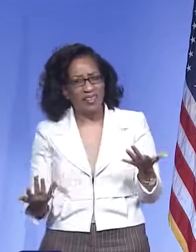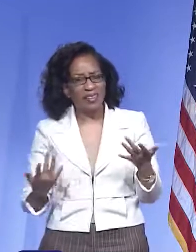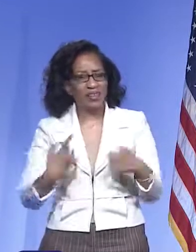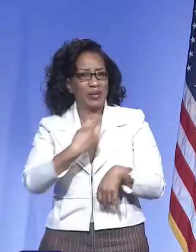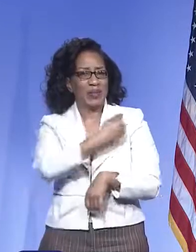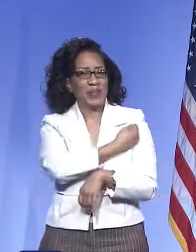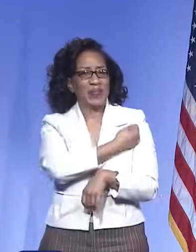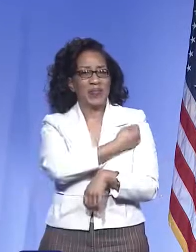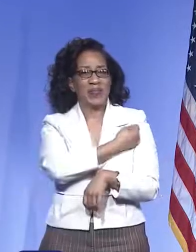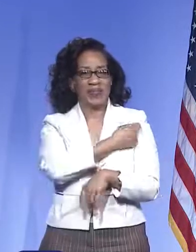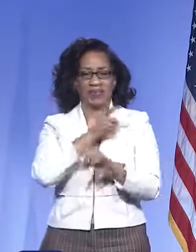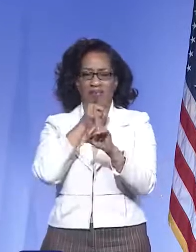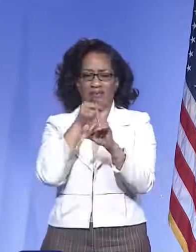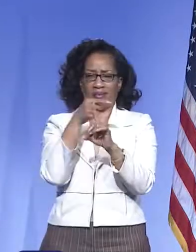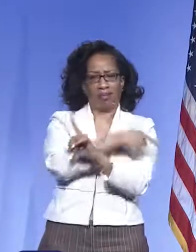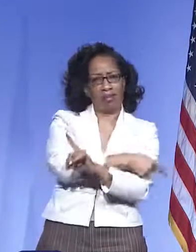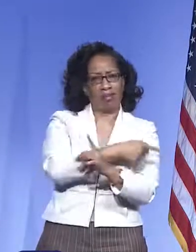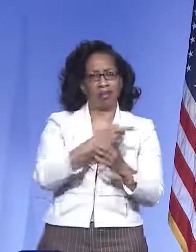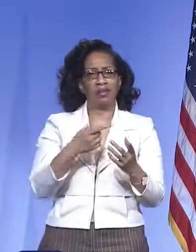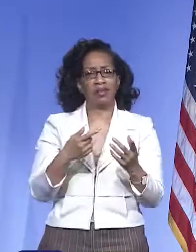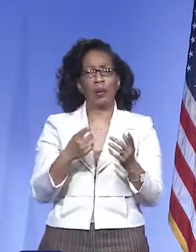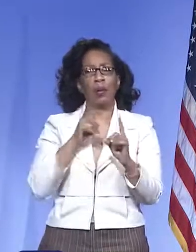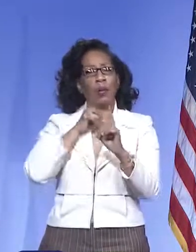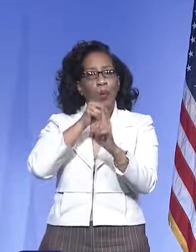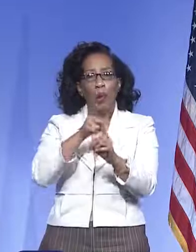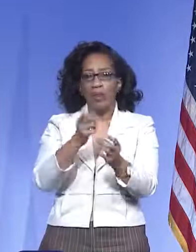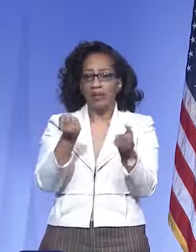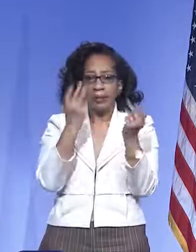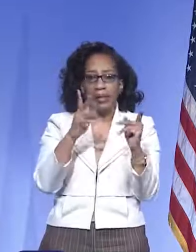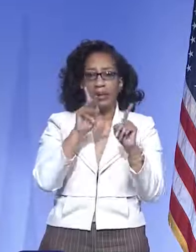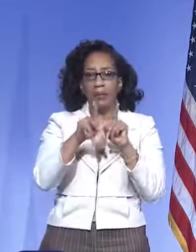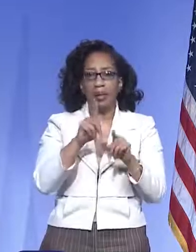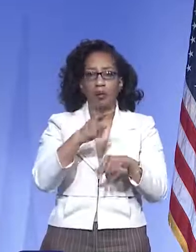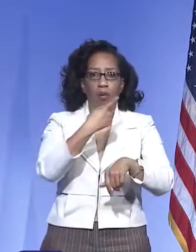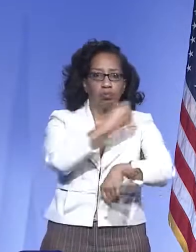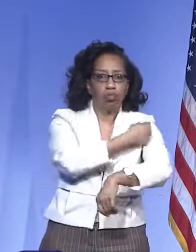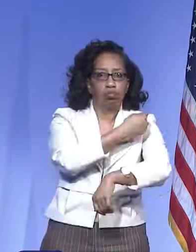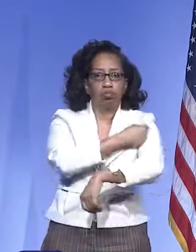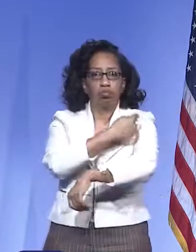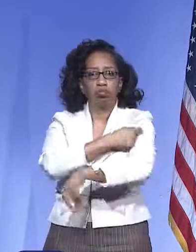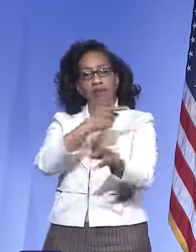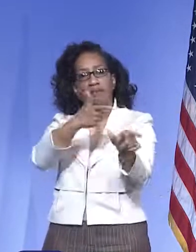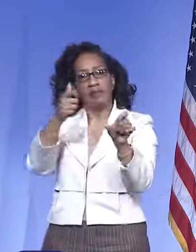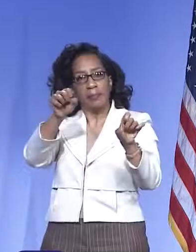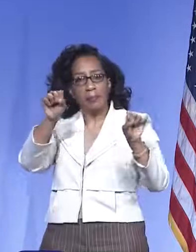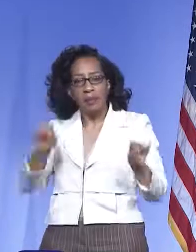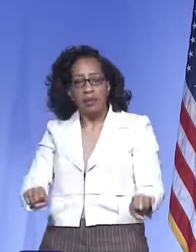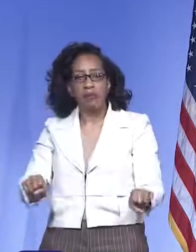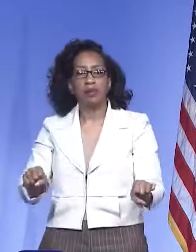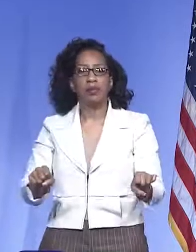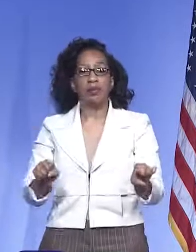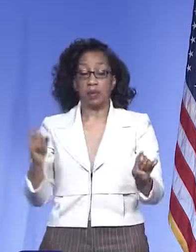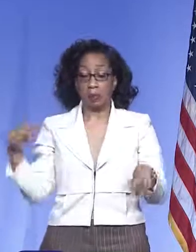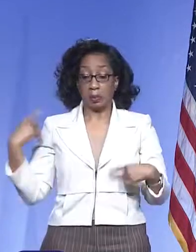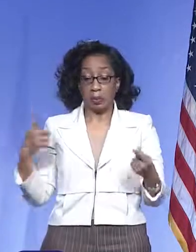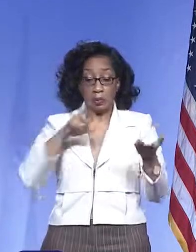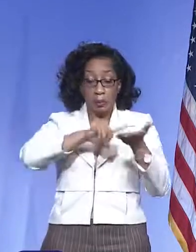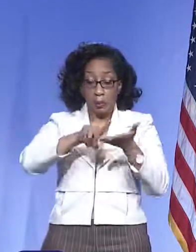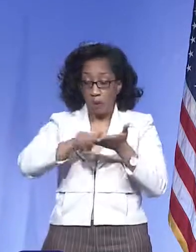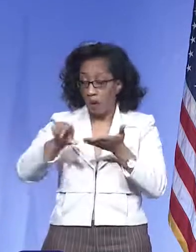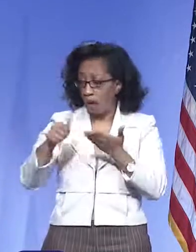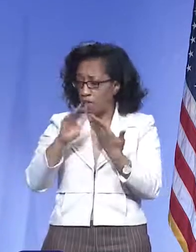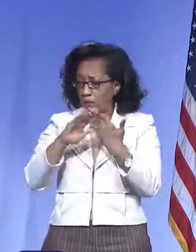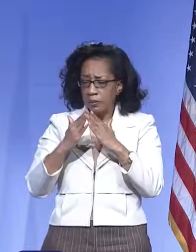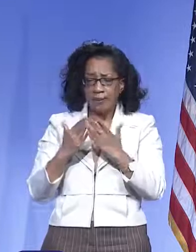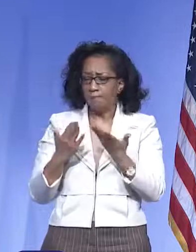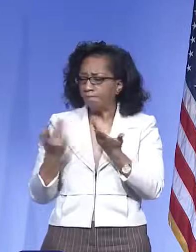again, our goal, as many people as fast as we possibly could. And we have done some research and talked with some other communities.